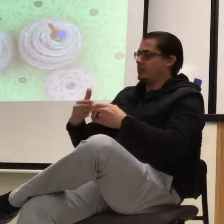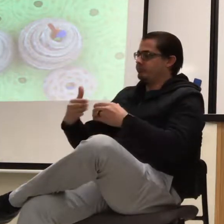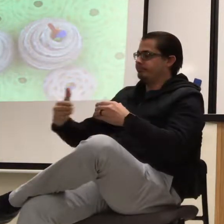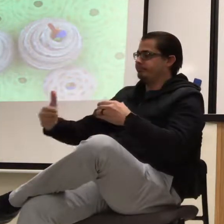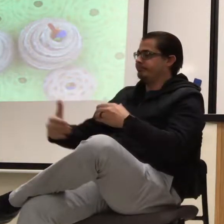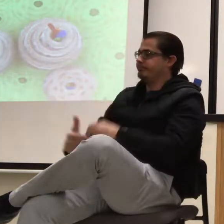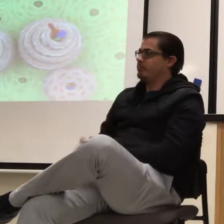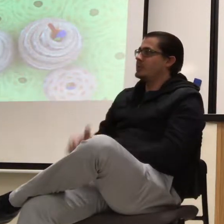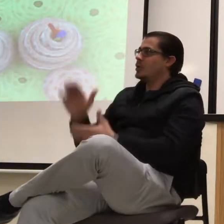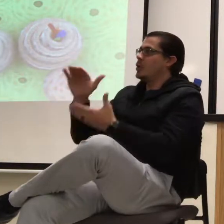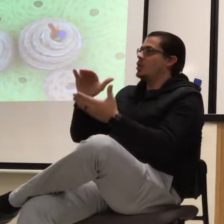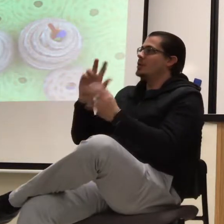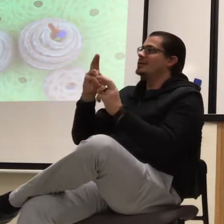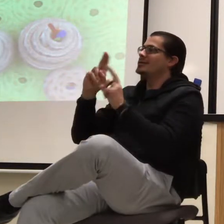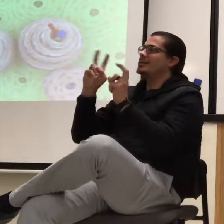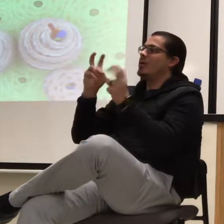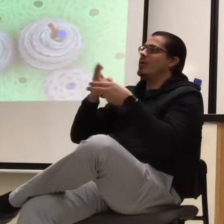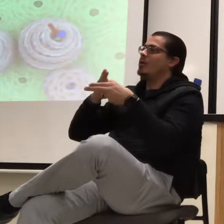Central canal.